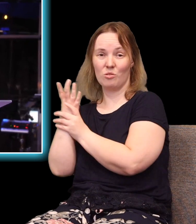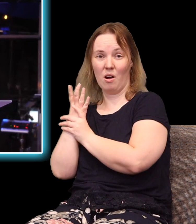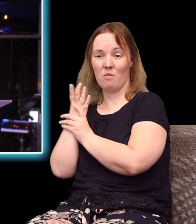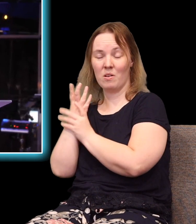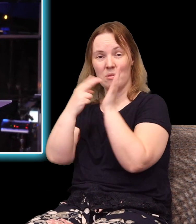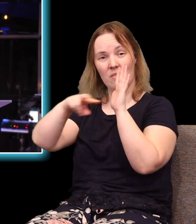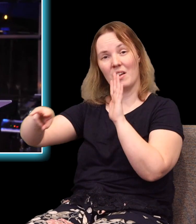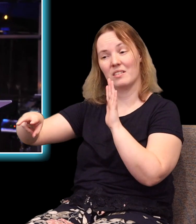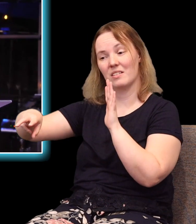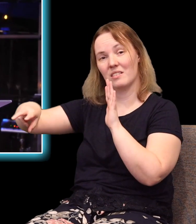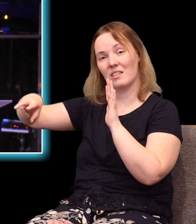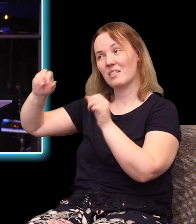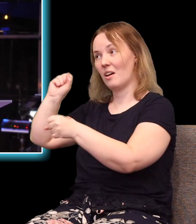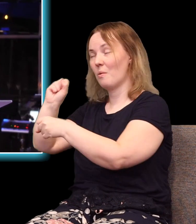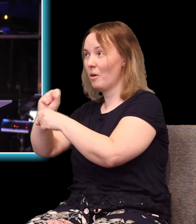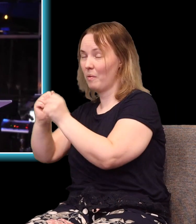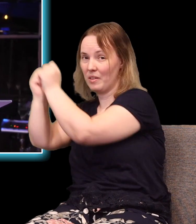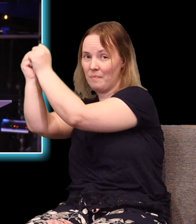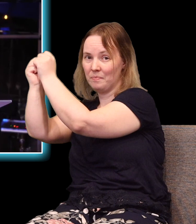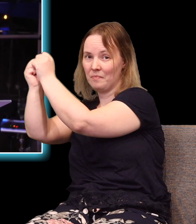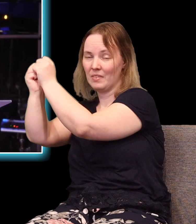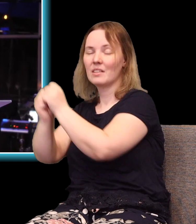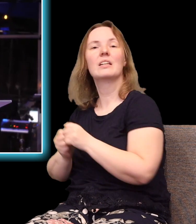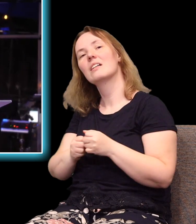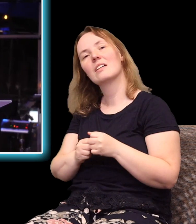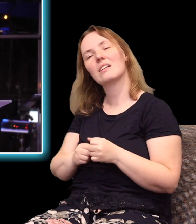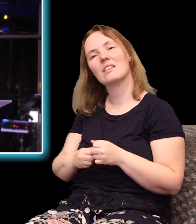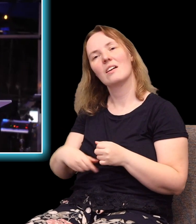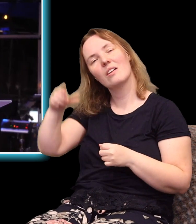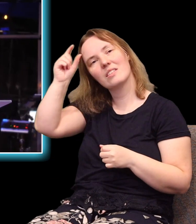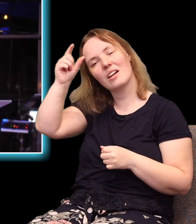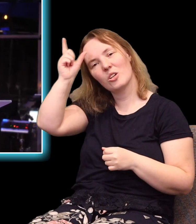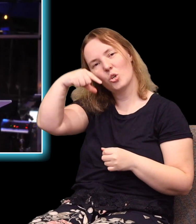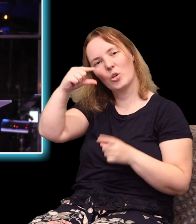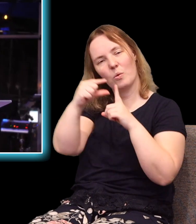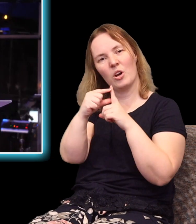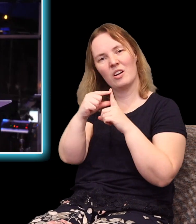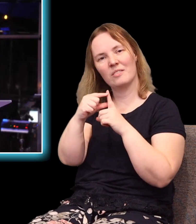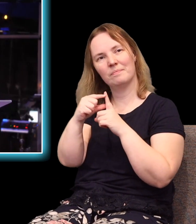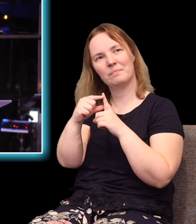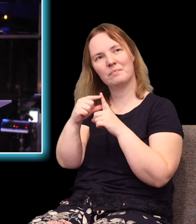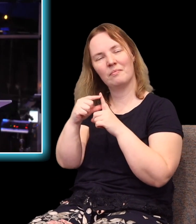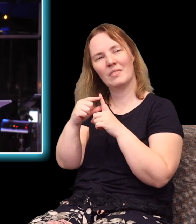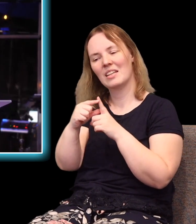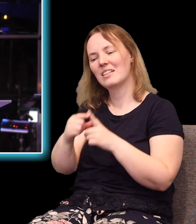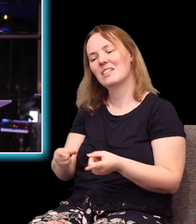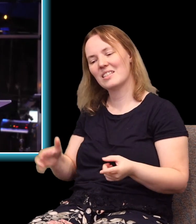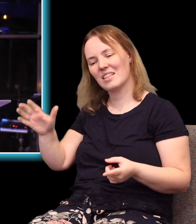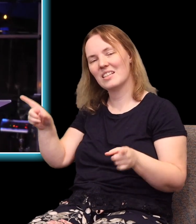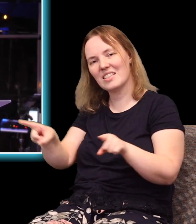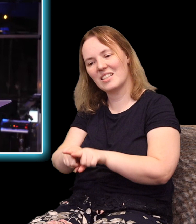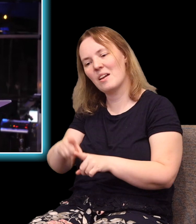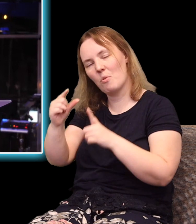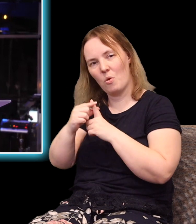I cooperate with what he's doing in me. In fact, that Greek verb metamorpho that Paul used to describe how we were being transformed to reflect God's glory,